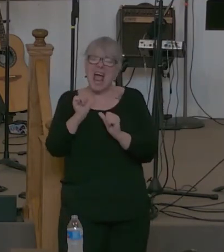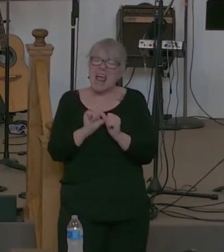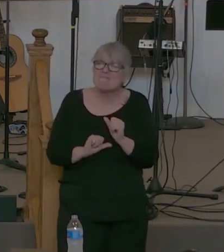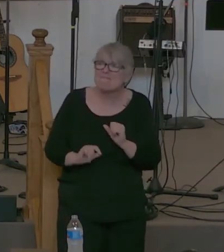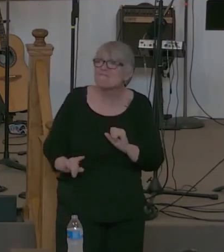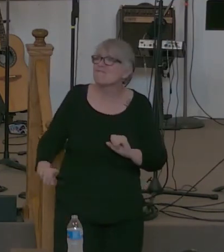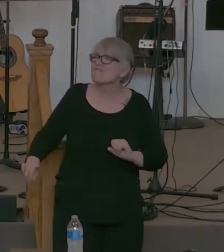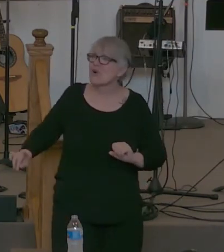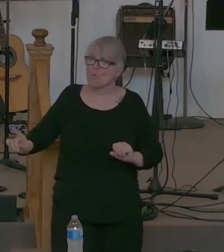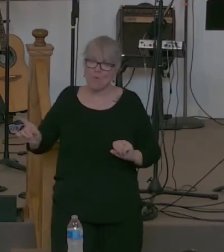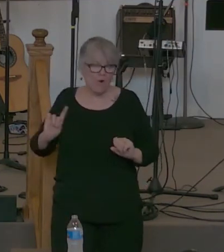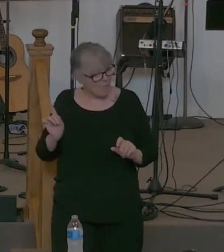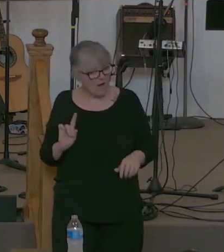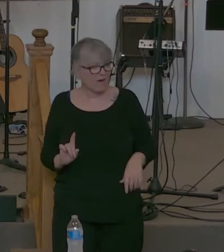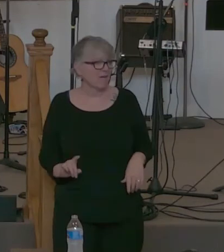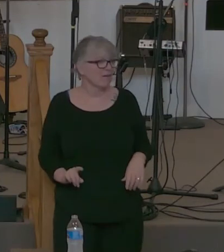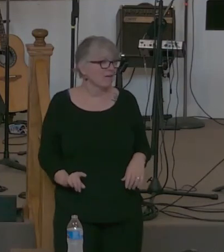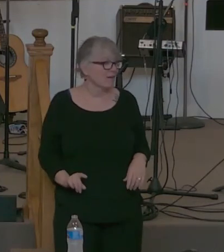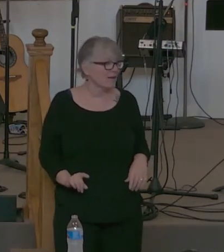everywhere.